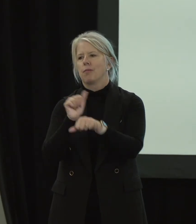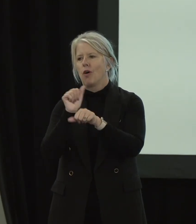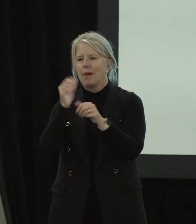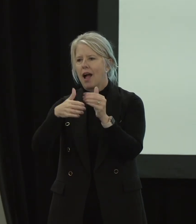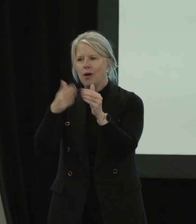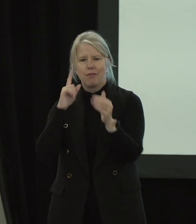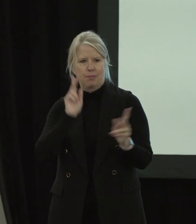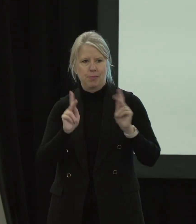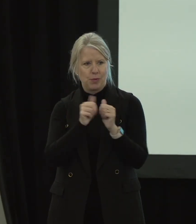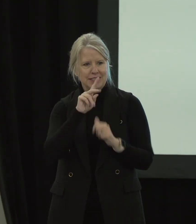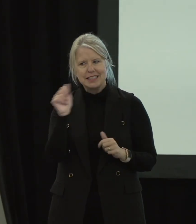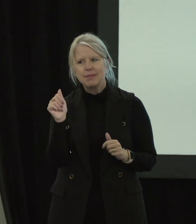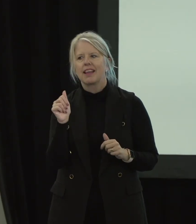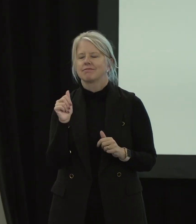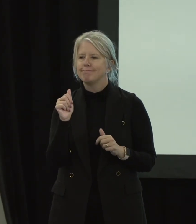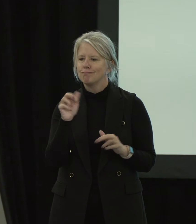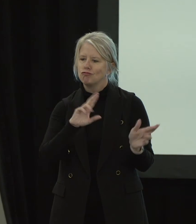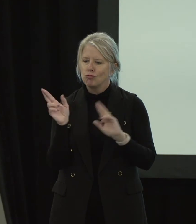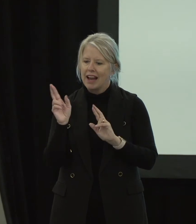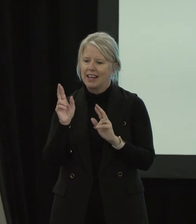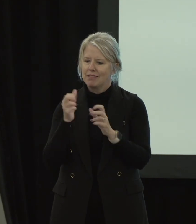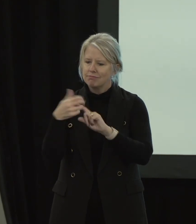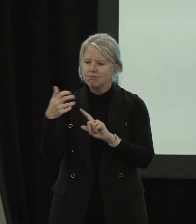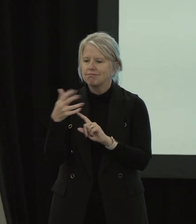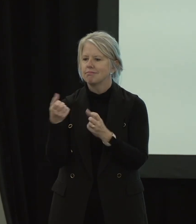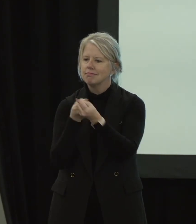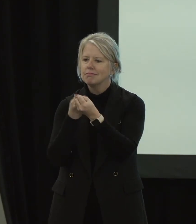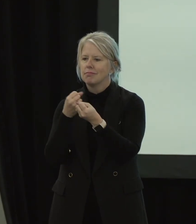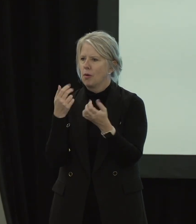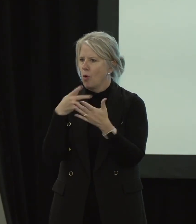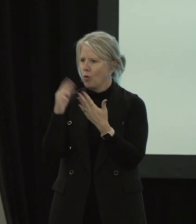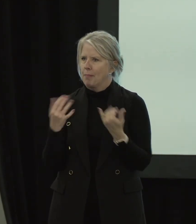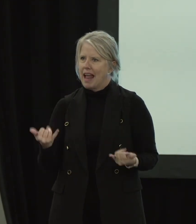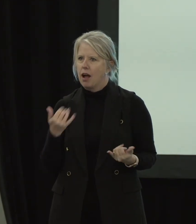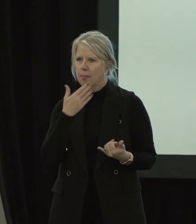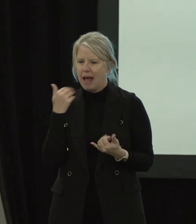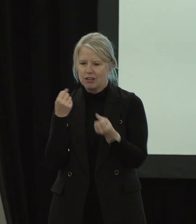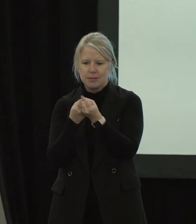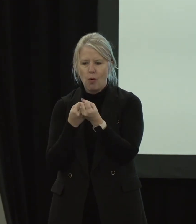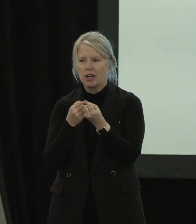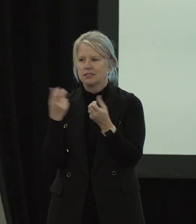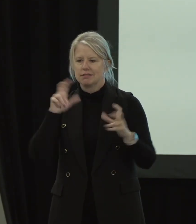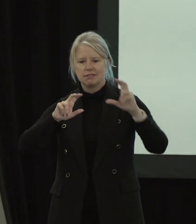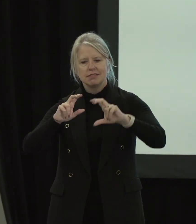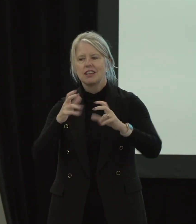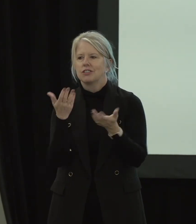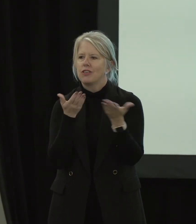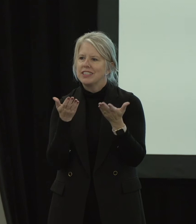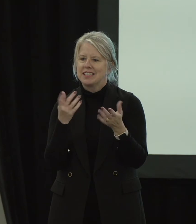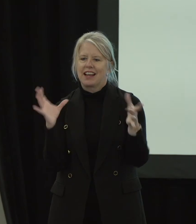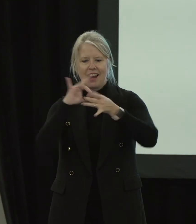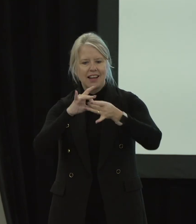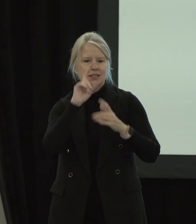with disabilities by expanding existing programs to better support matching services that connect